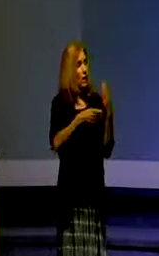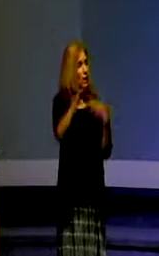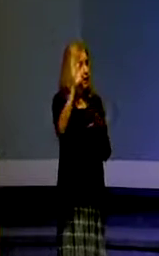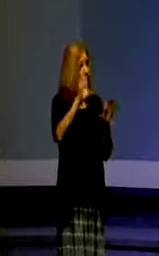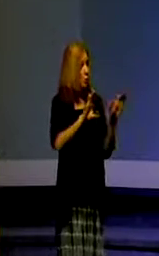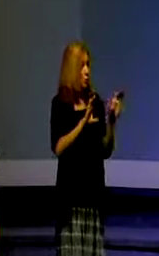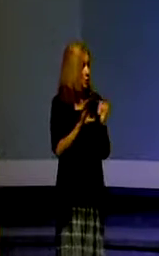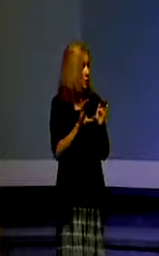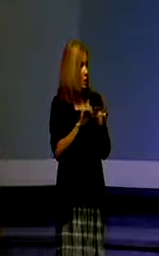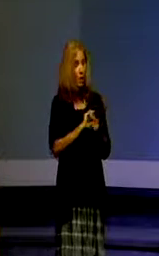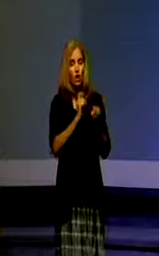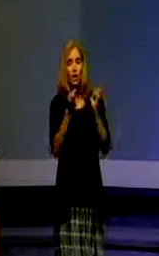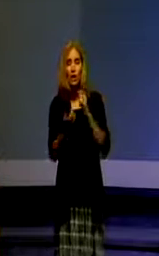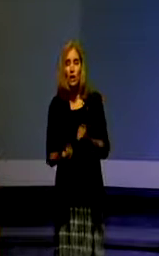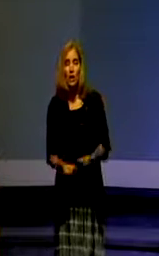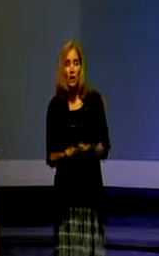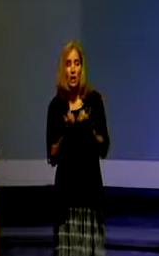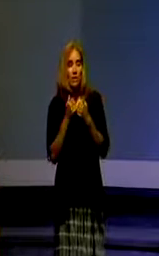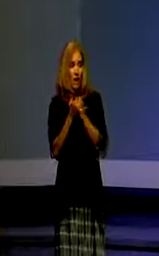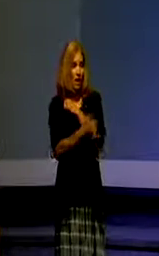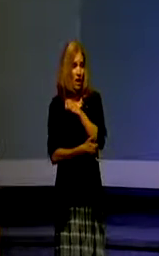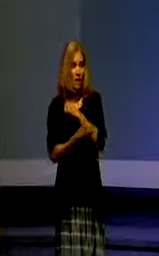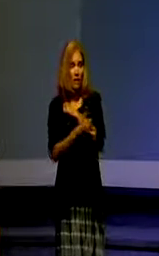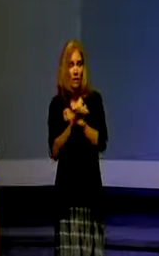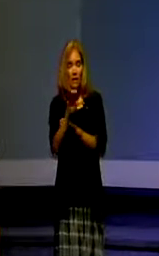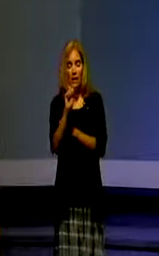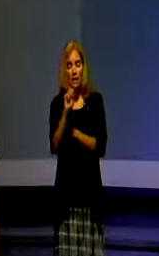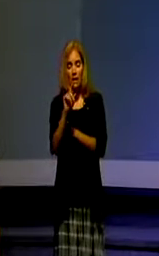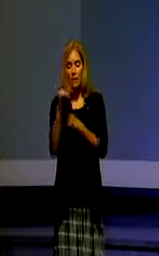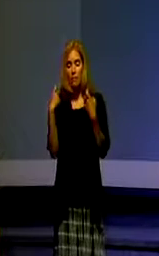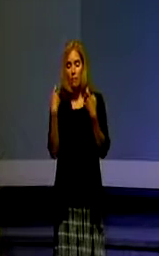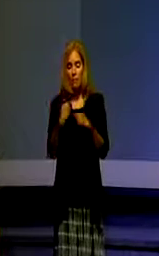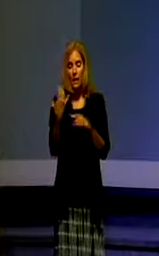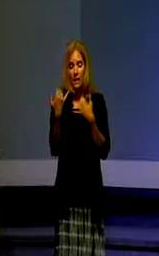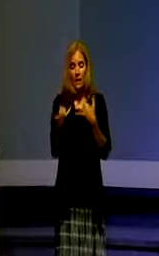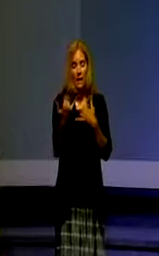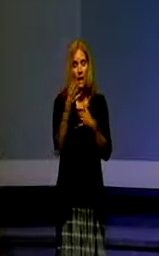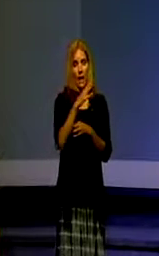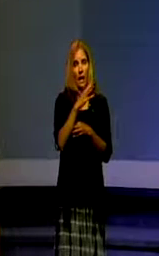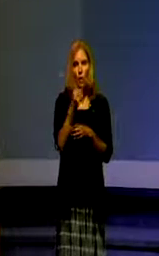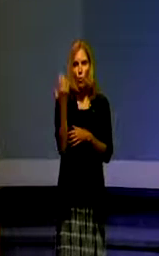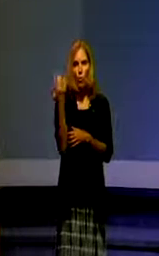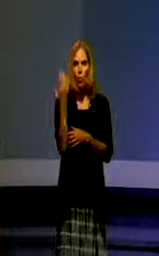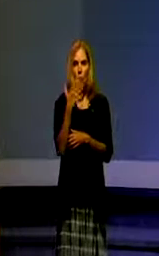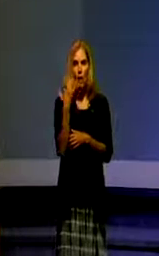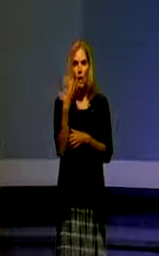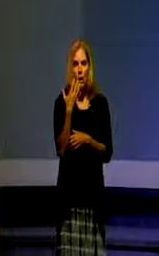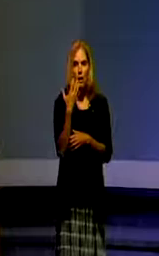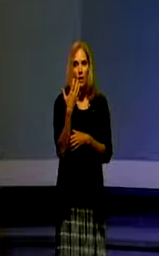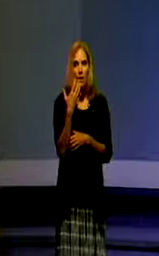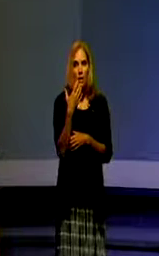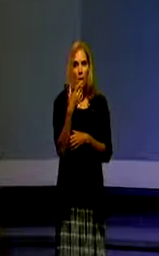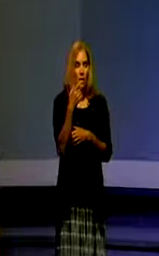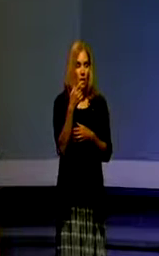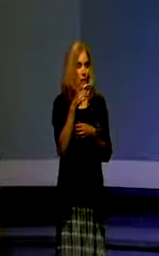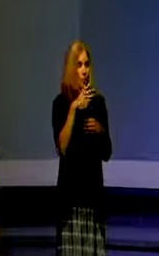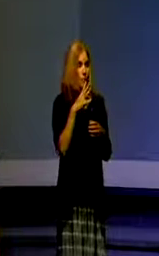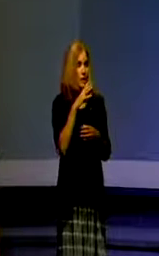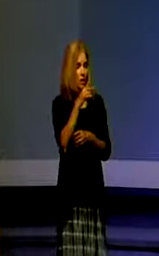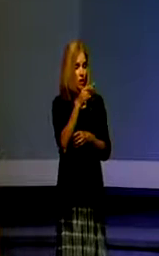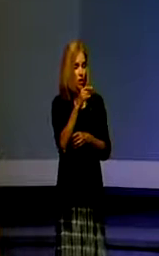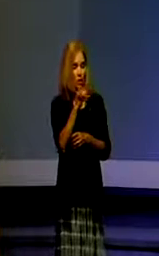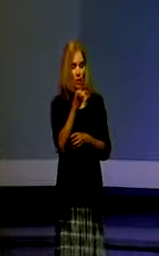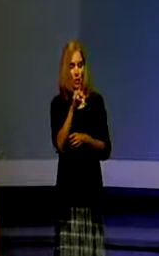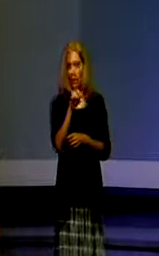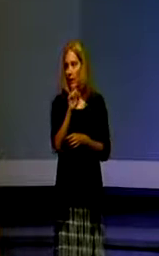doing, changing lives in a country like Spain today. And wow, speaking to gypsies, I